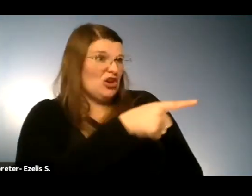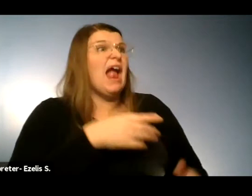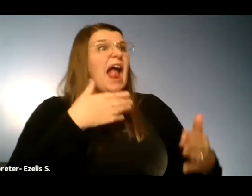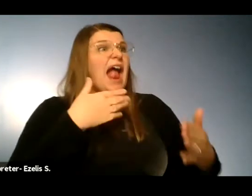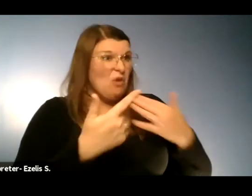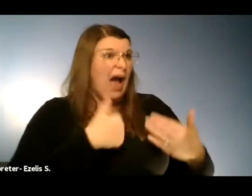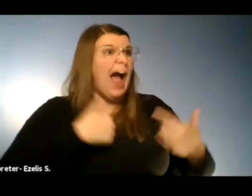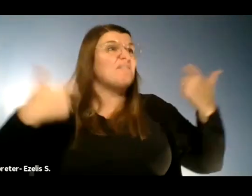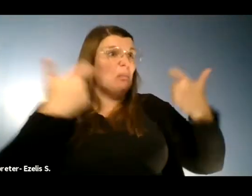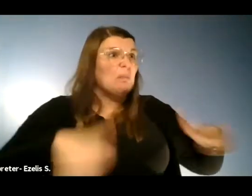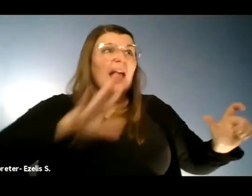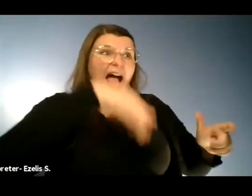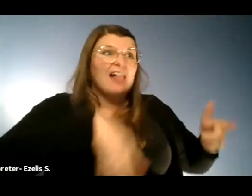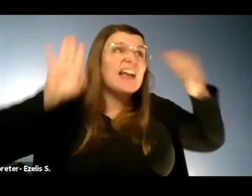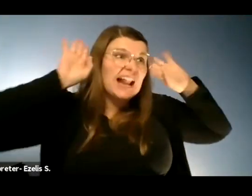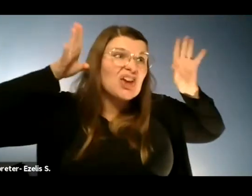ears.